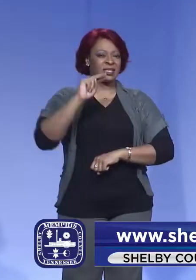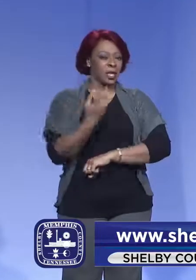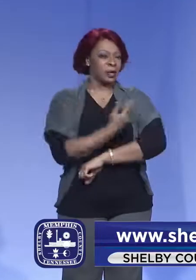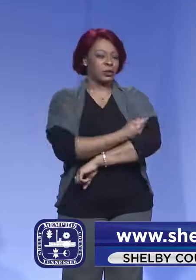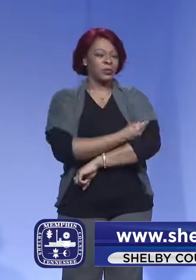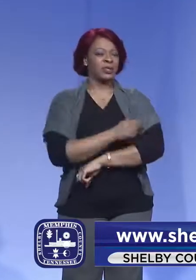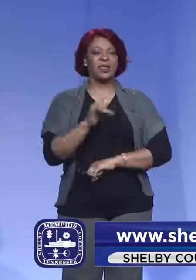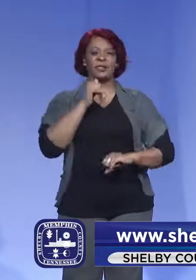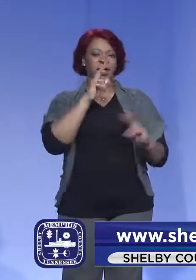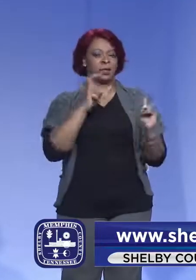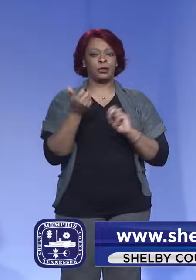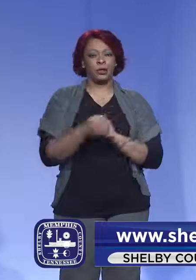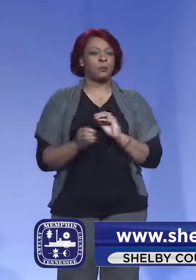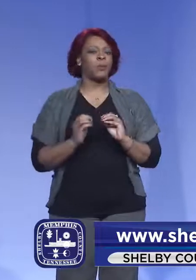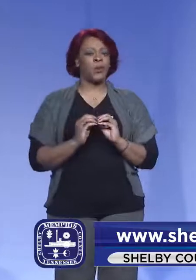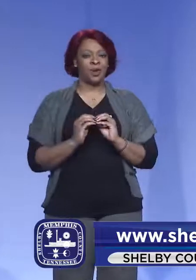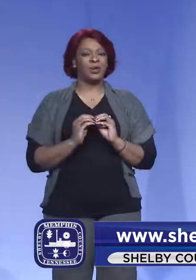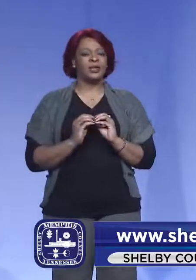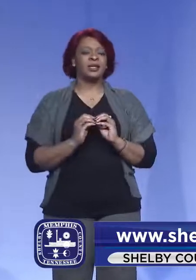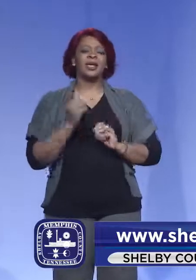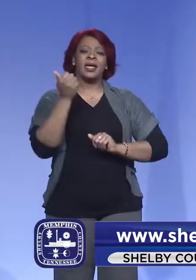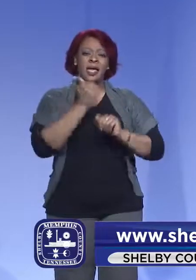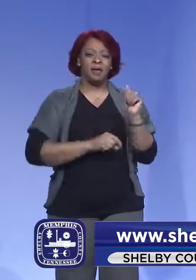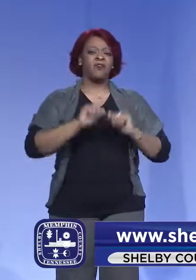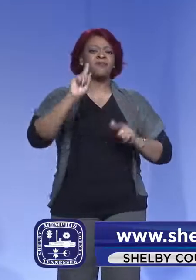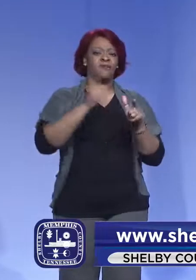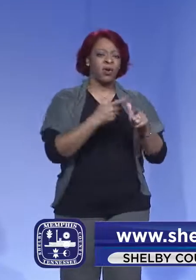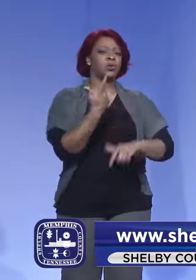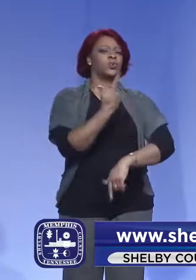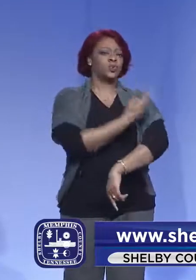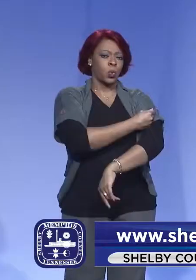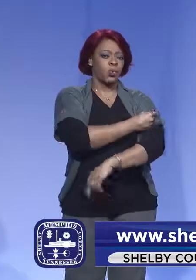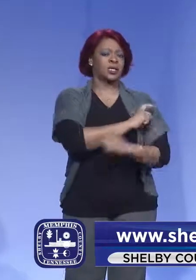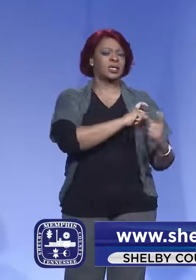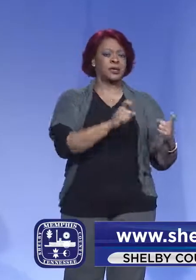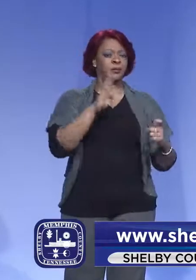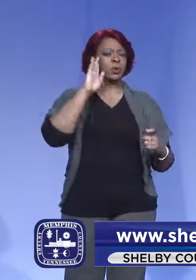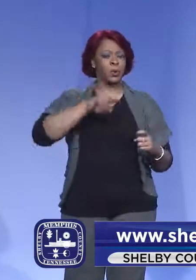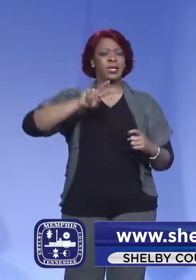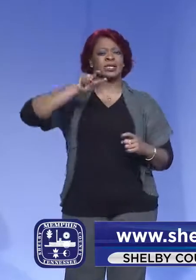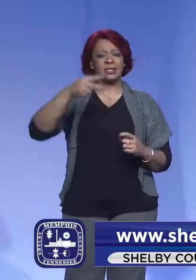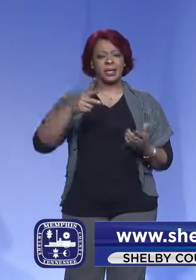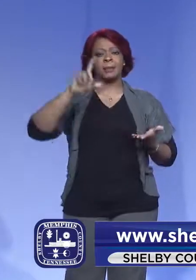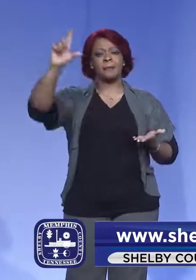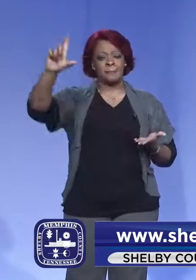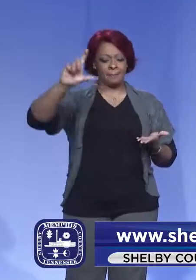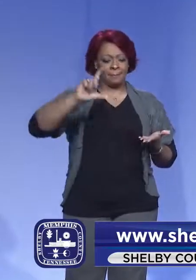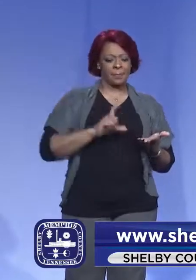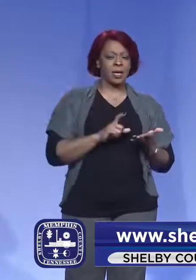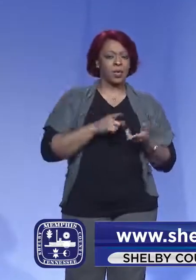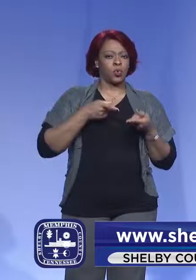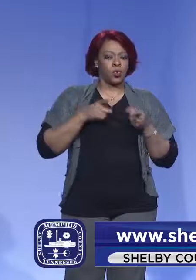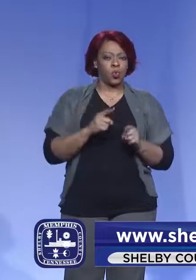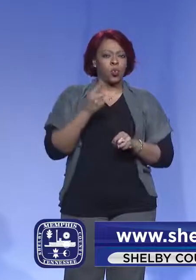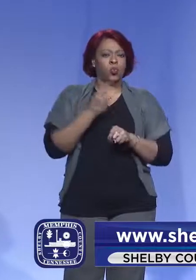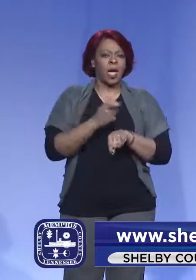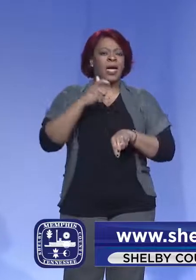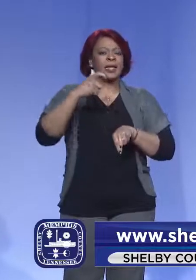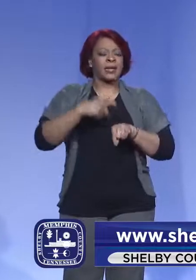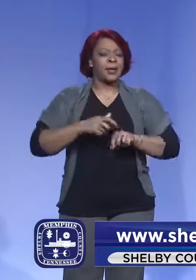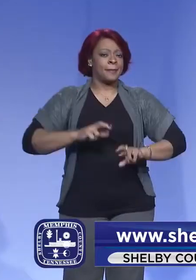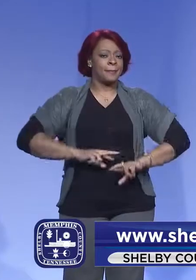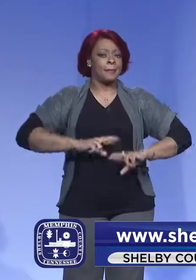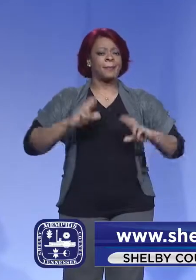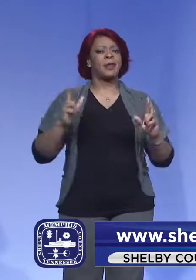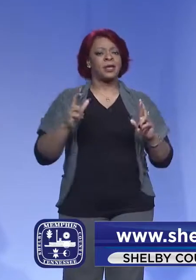not an issue anymore. For every first dose given, we know a second dose will come at the appropriate time to be